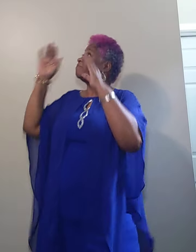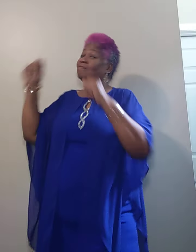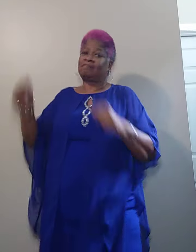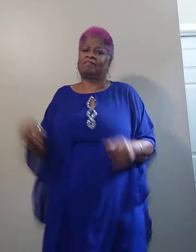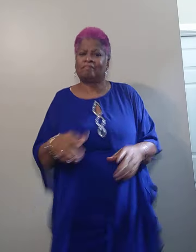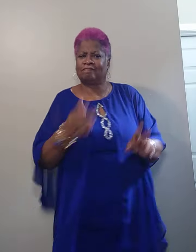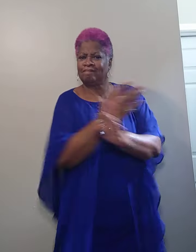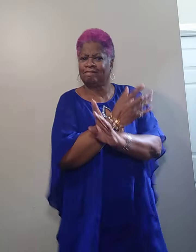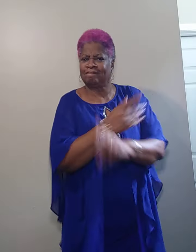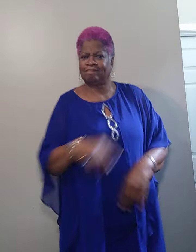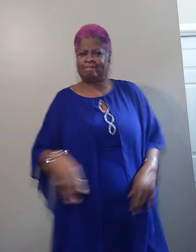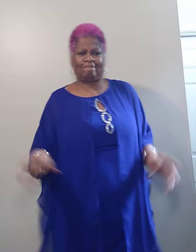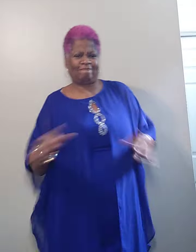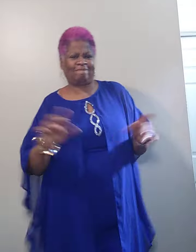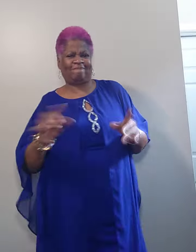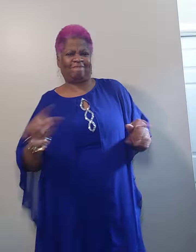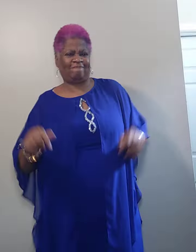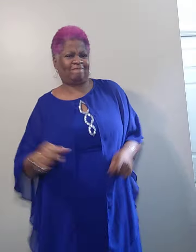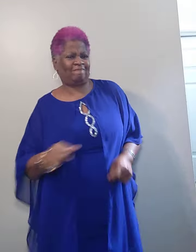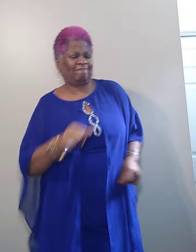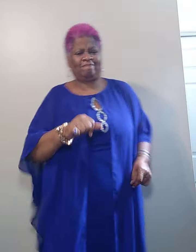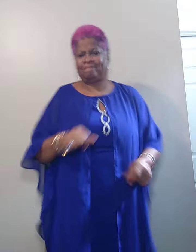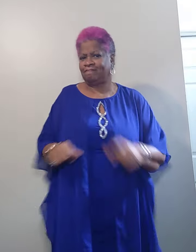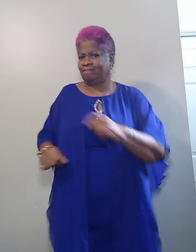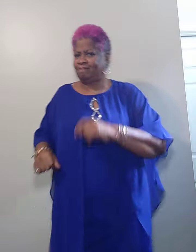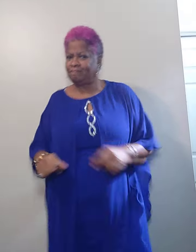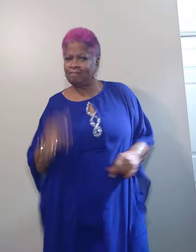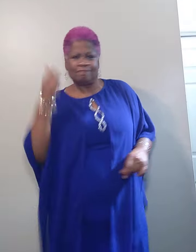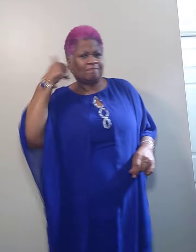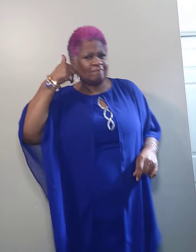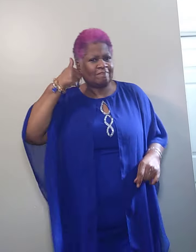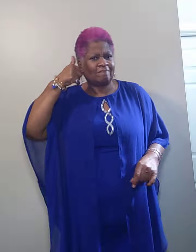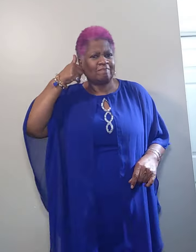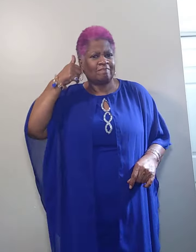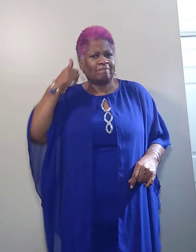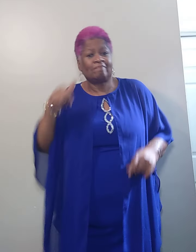change. Not the same, even though I met a fall. Since I got that call, no more soft, now I'm all. Yeah.